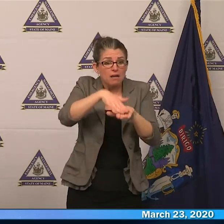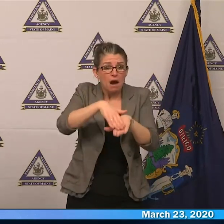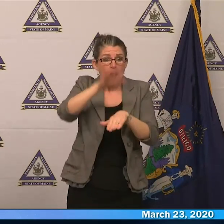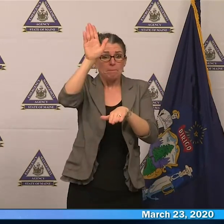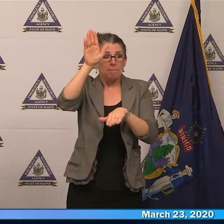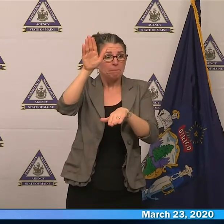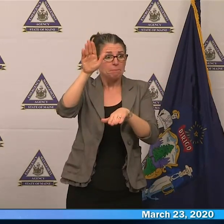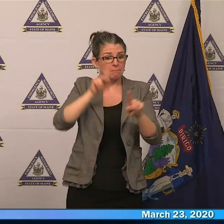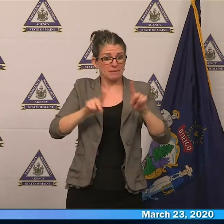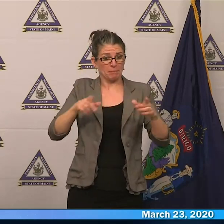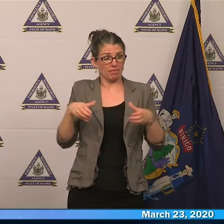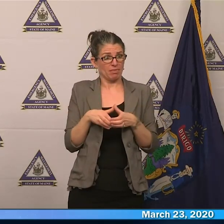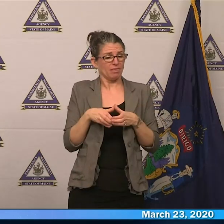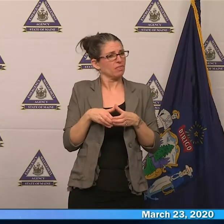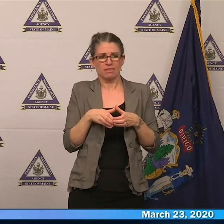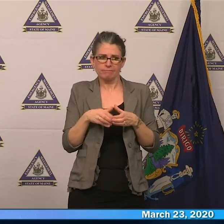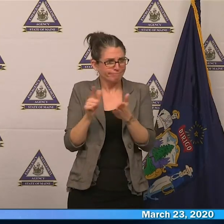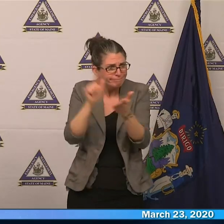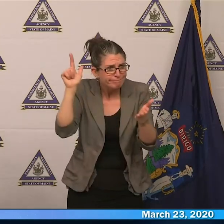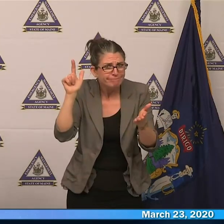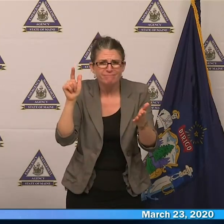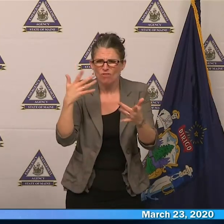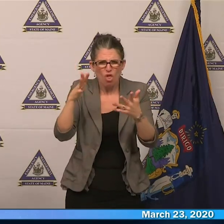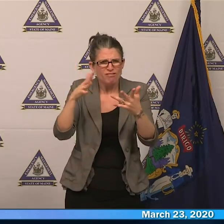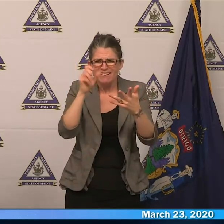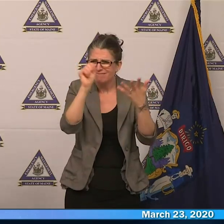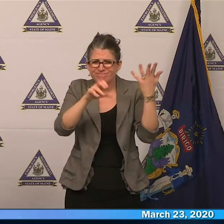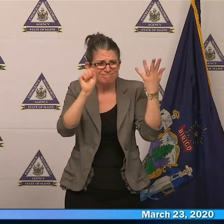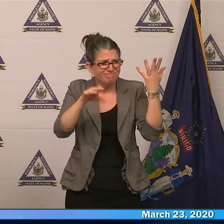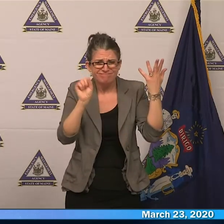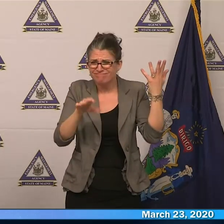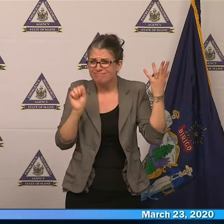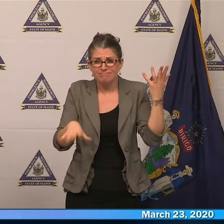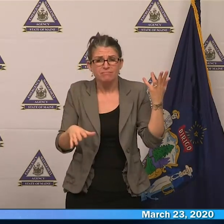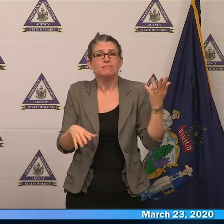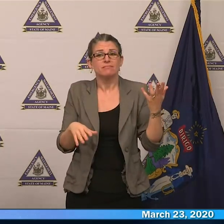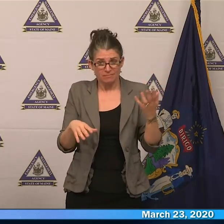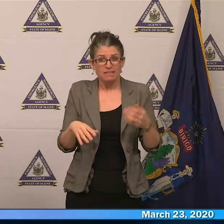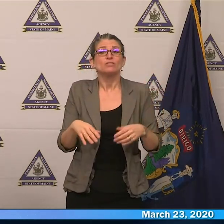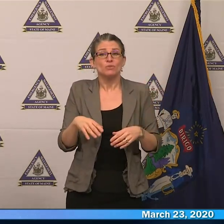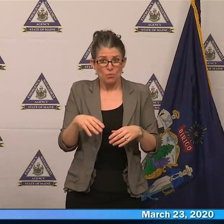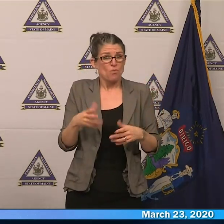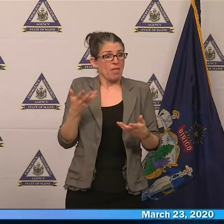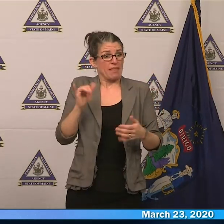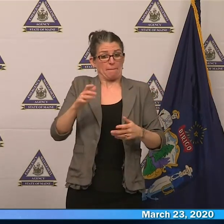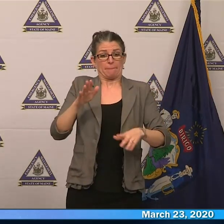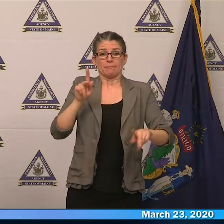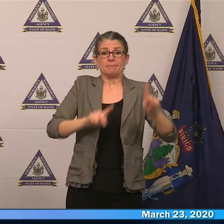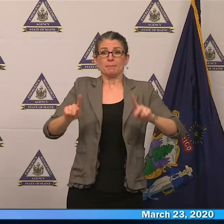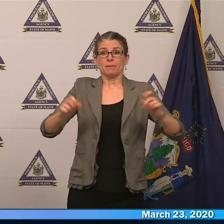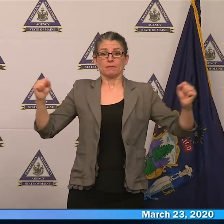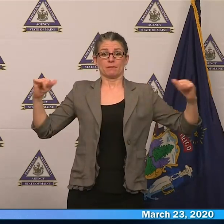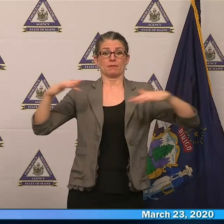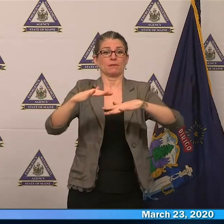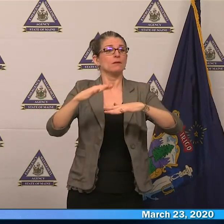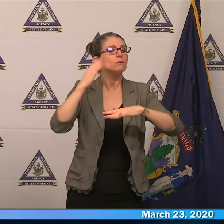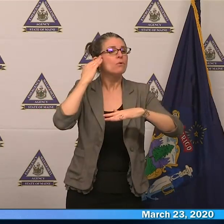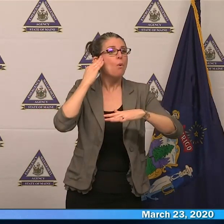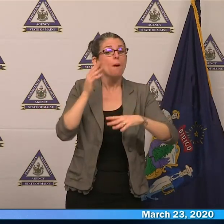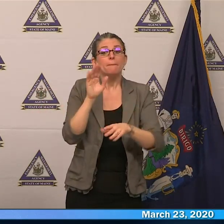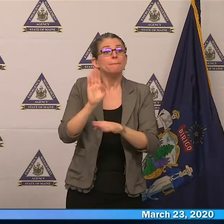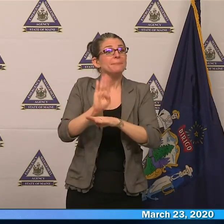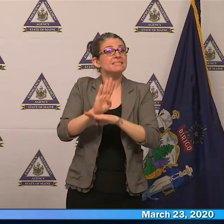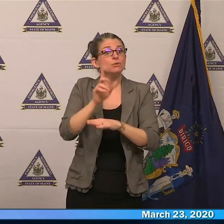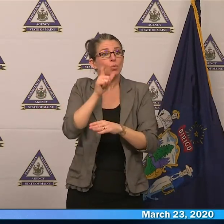non-essential public-facing businesses to close. So we come to this discussion about stay-at-home orders from, in some cases, a